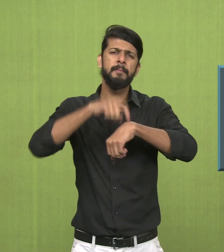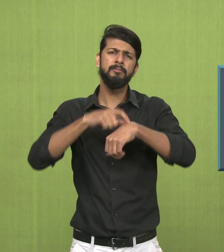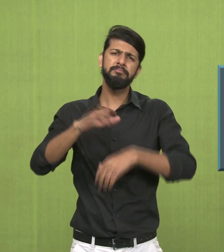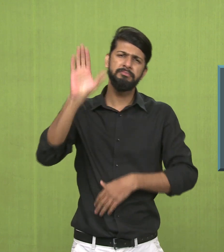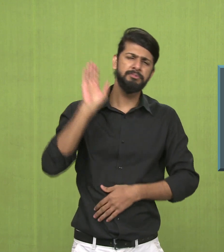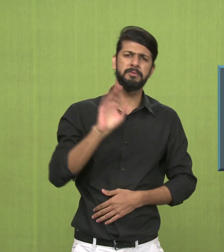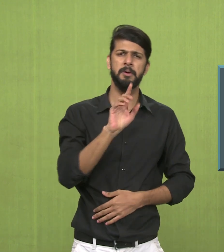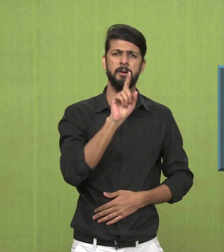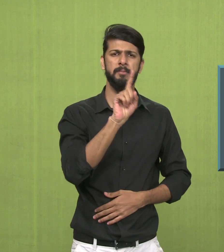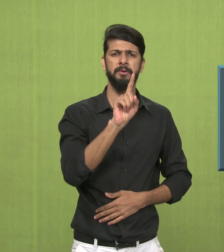Period